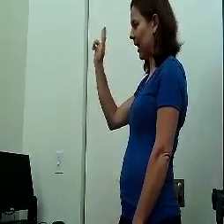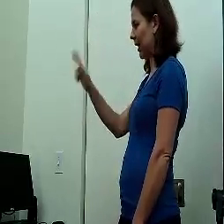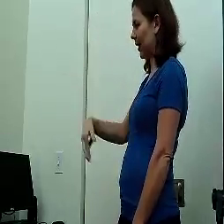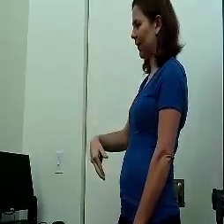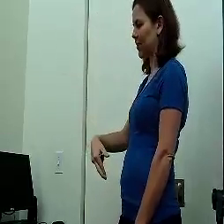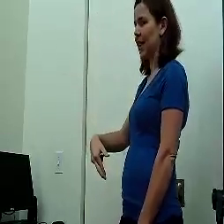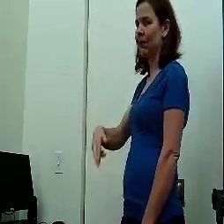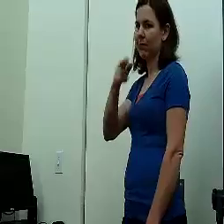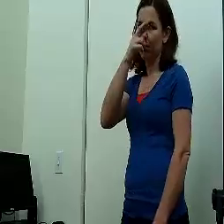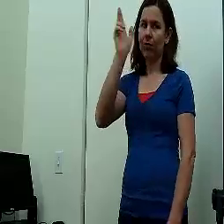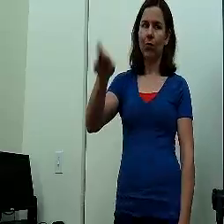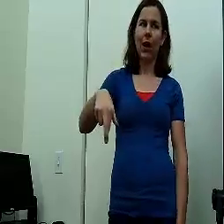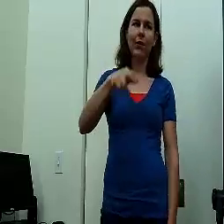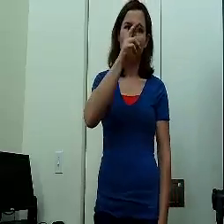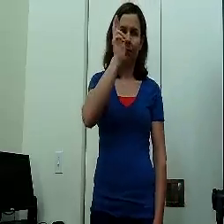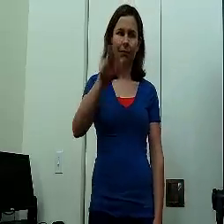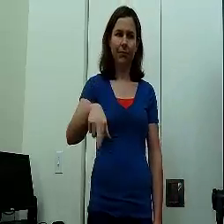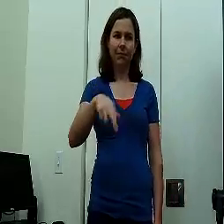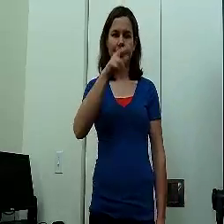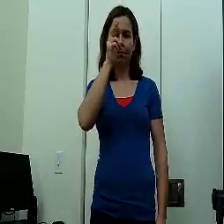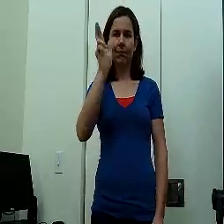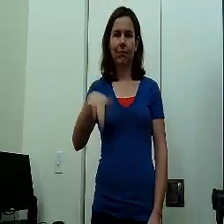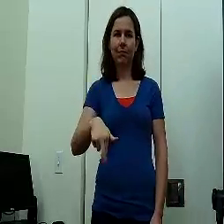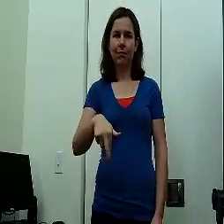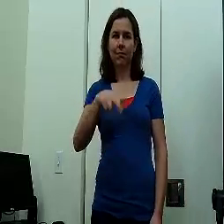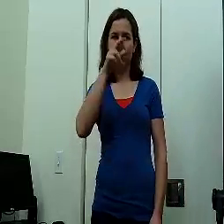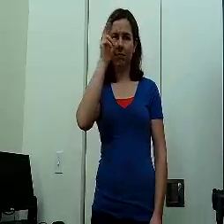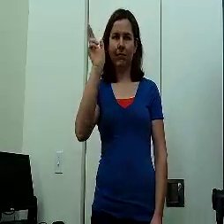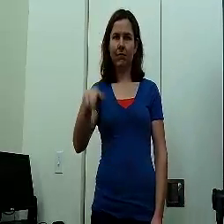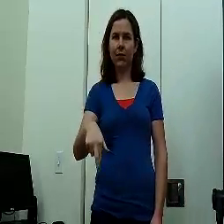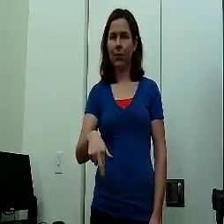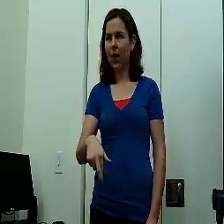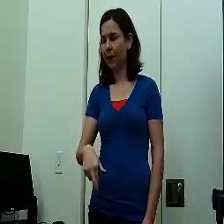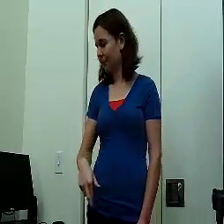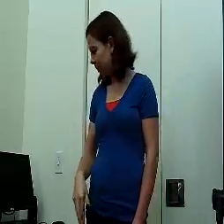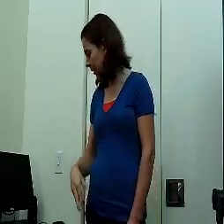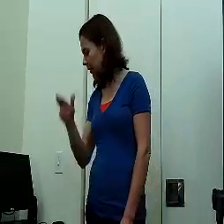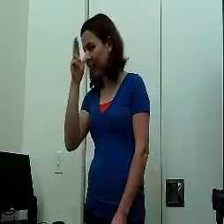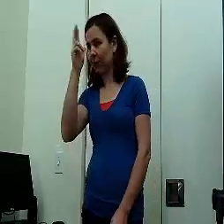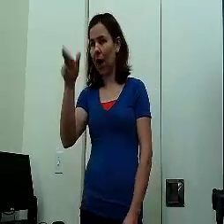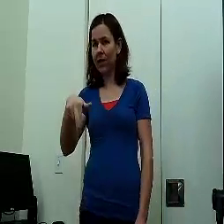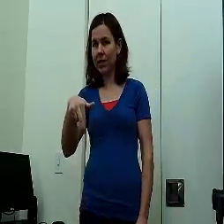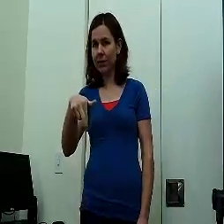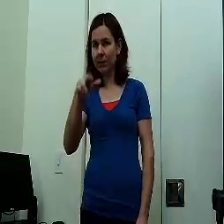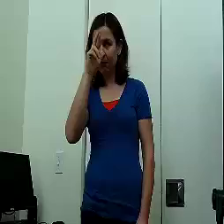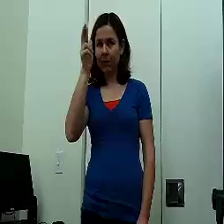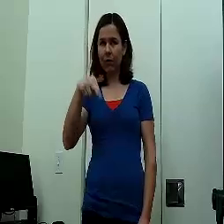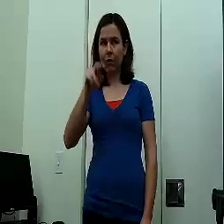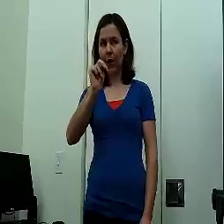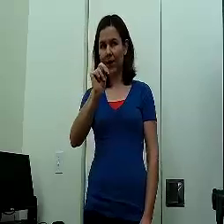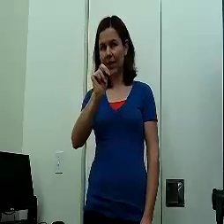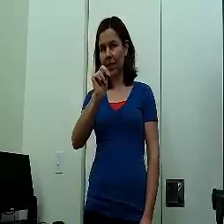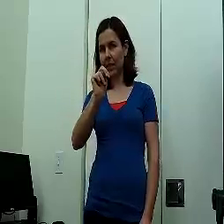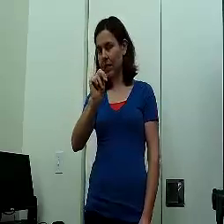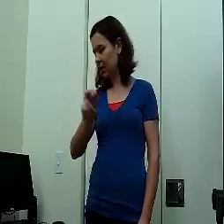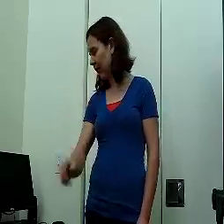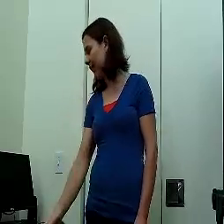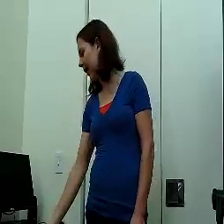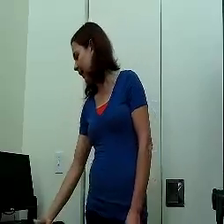side and then down. Rotten. rotten. Rotten. So that's rot. Rotten. We got that N at